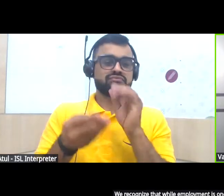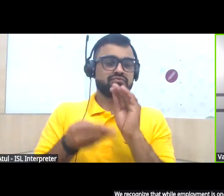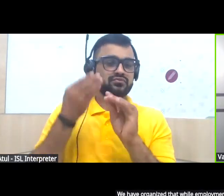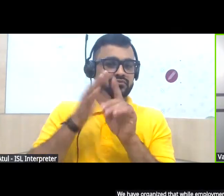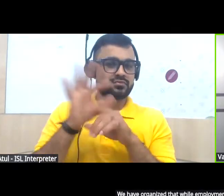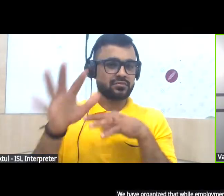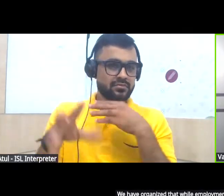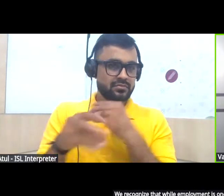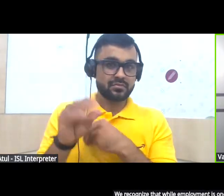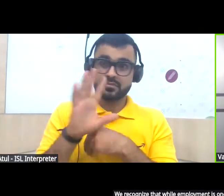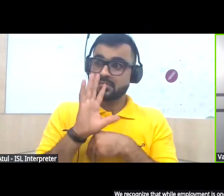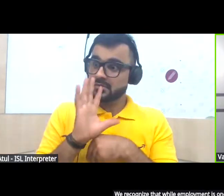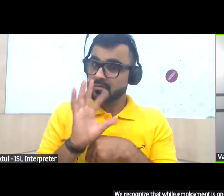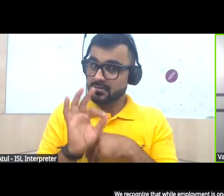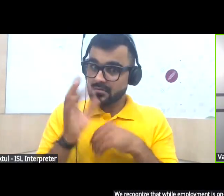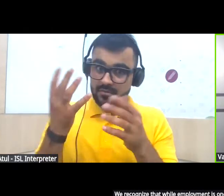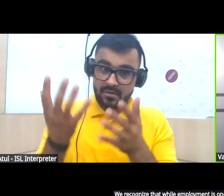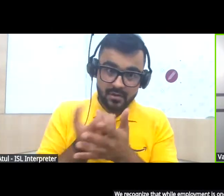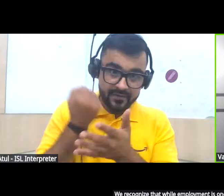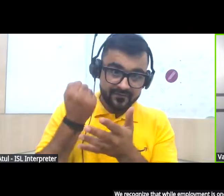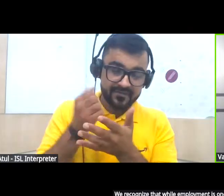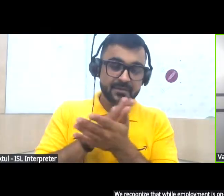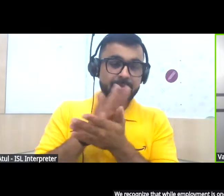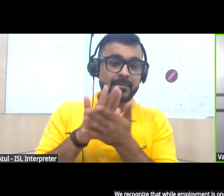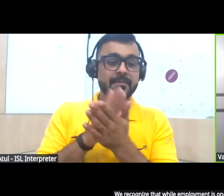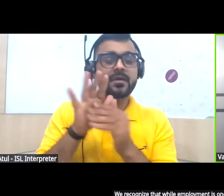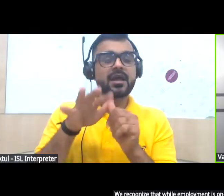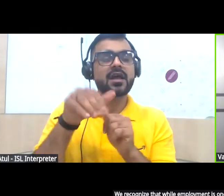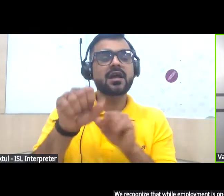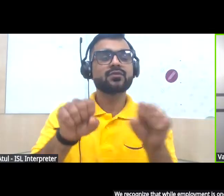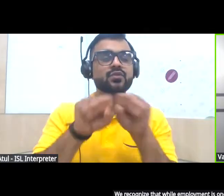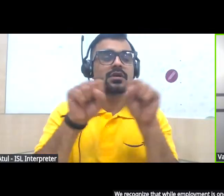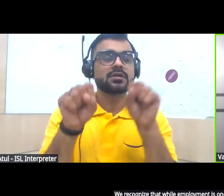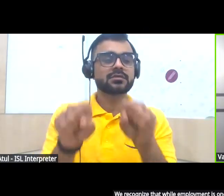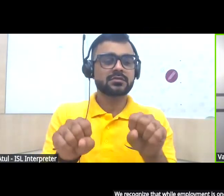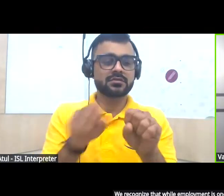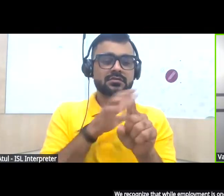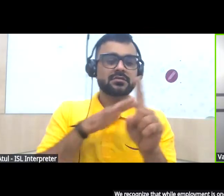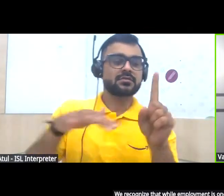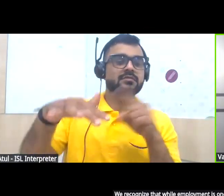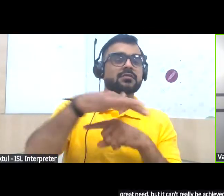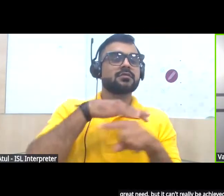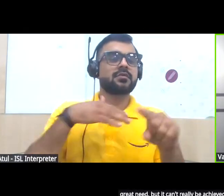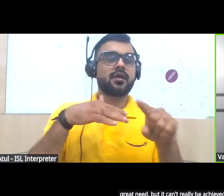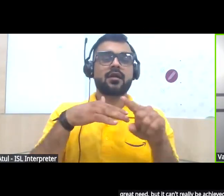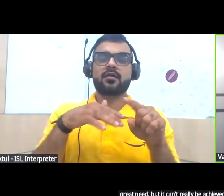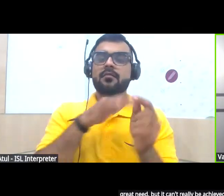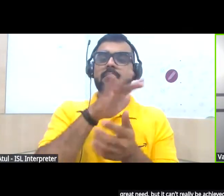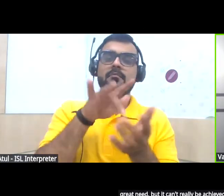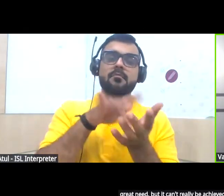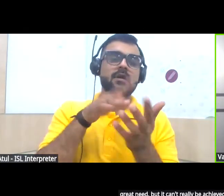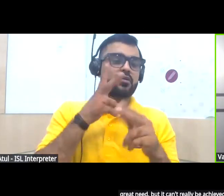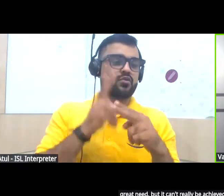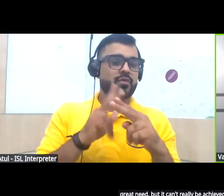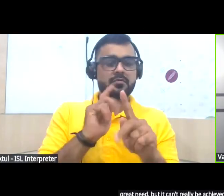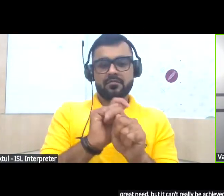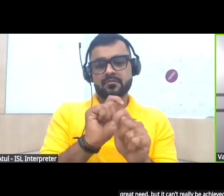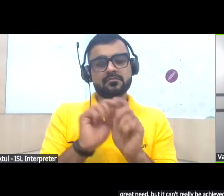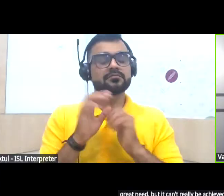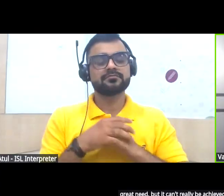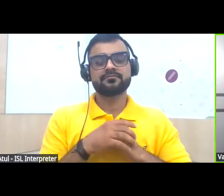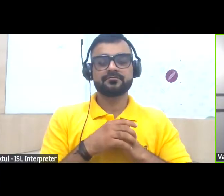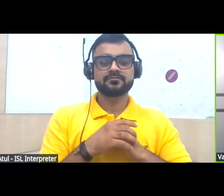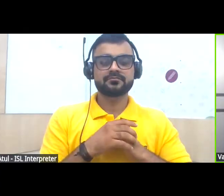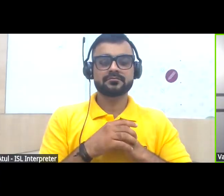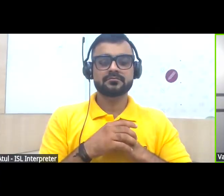but it can't really be achieved without accessible systems and environment being in place. So then